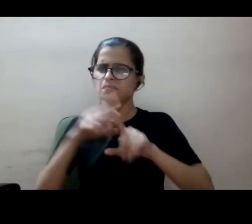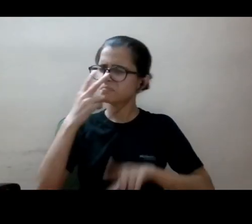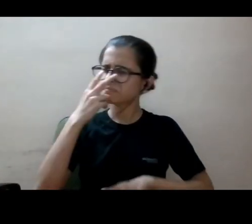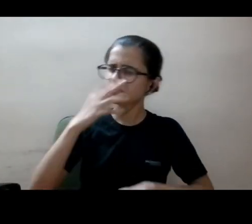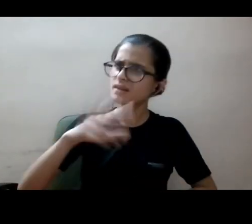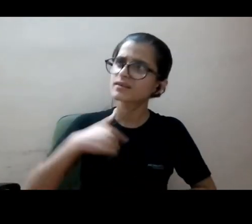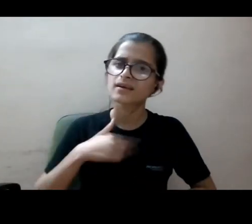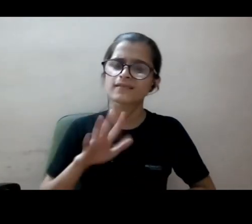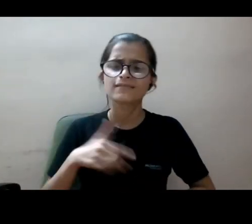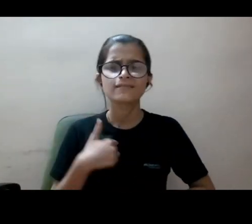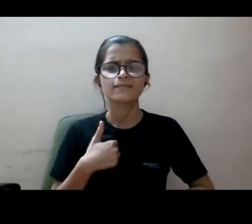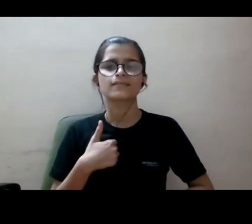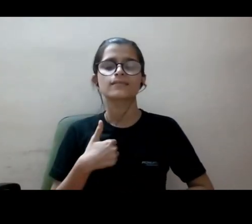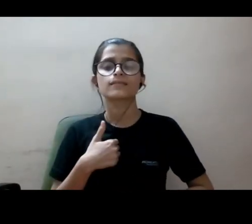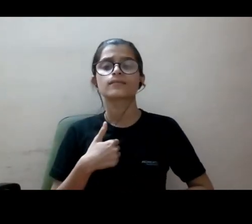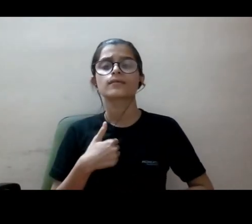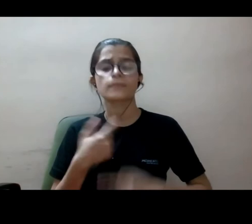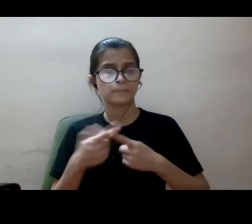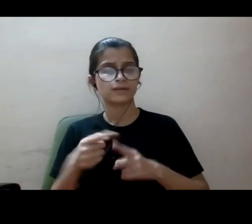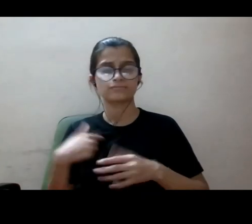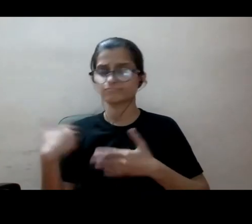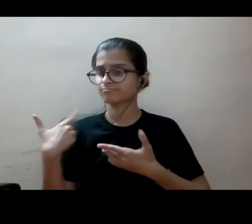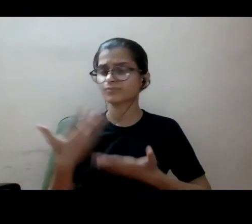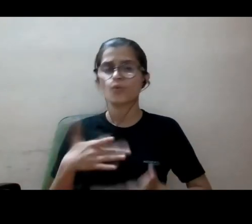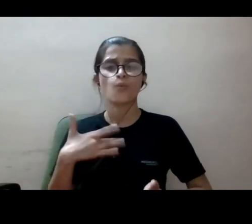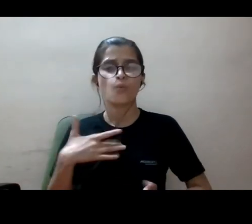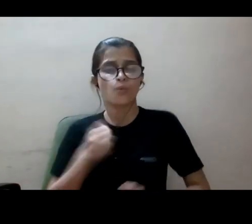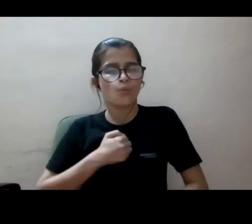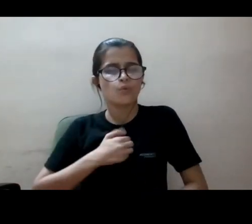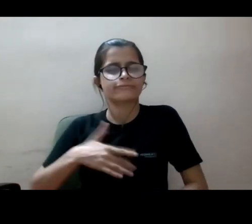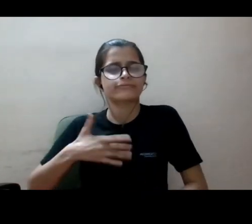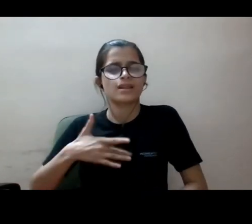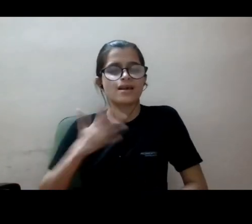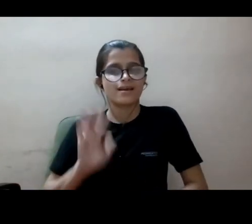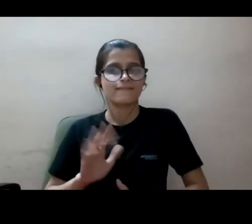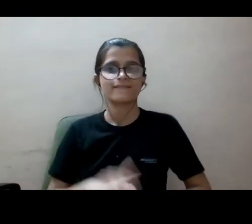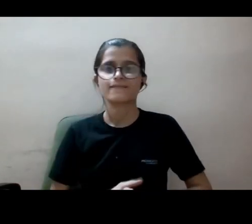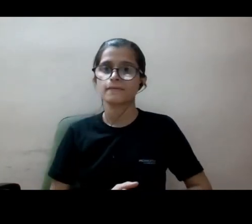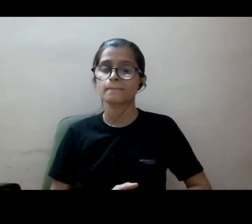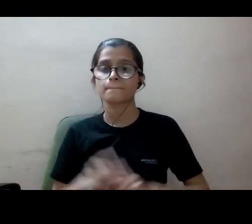But it was my genuine feeling, but I